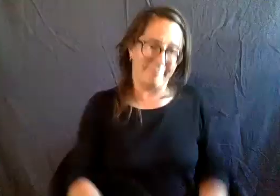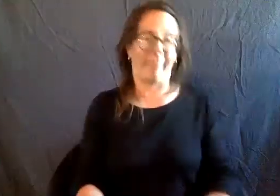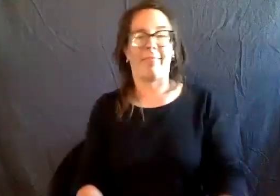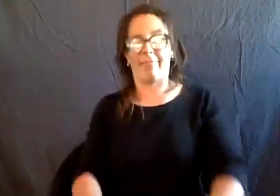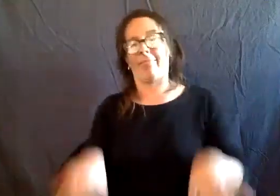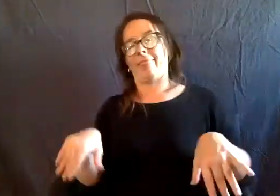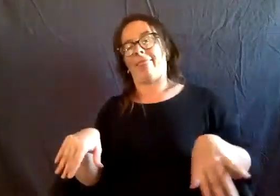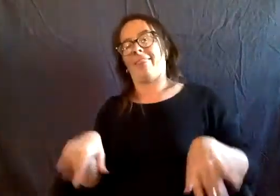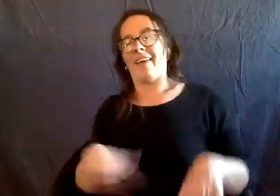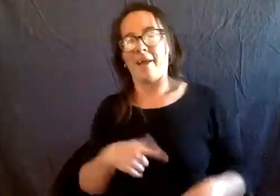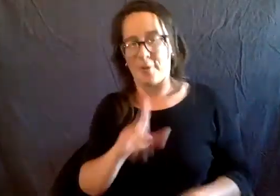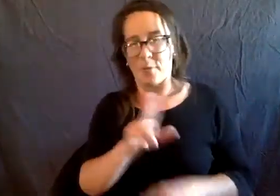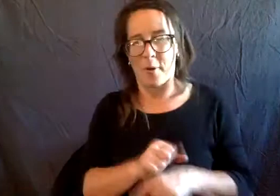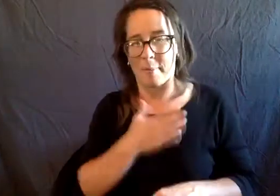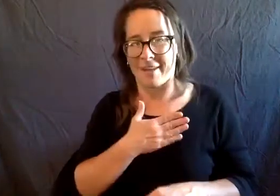now that I can just wear my sandals wherever I go.